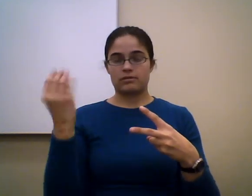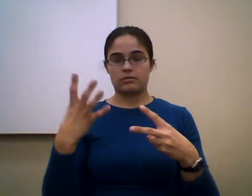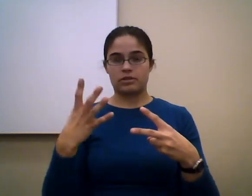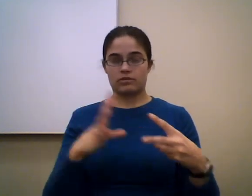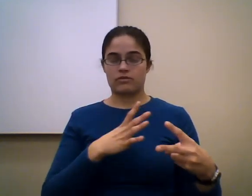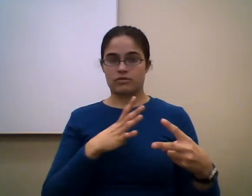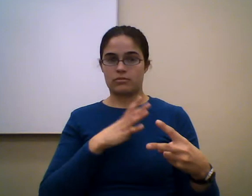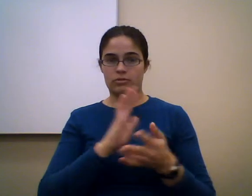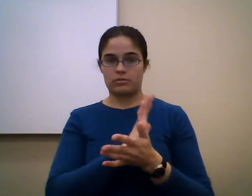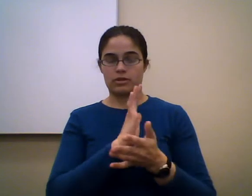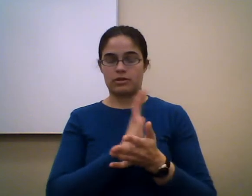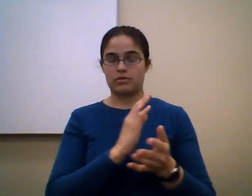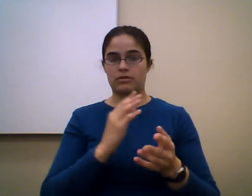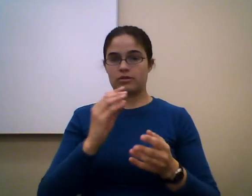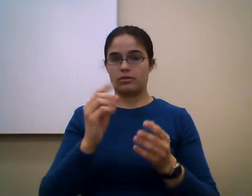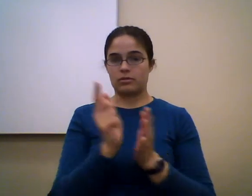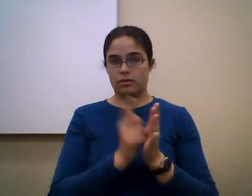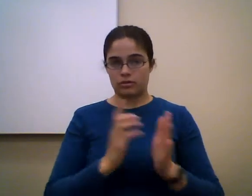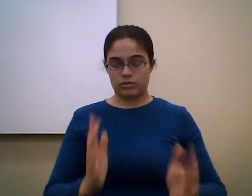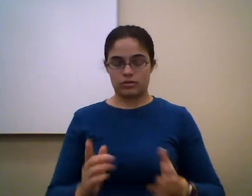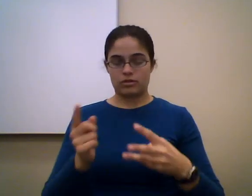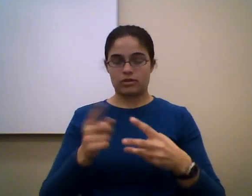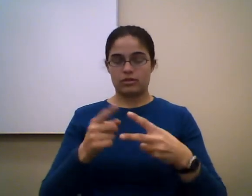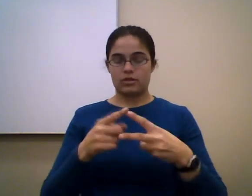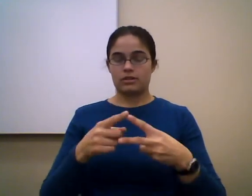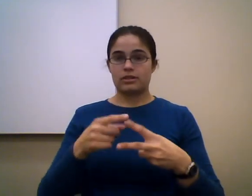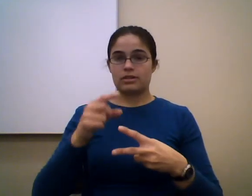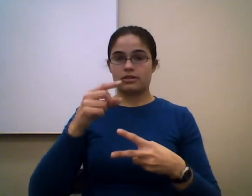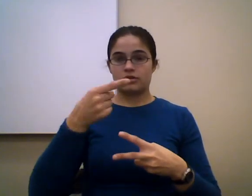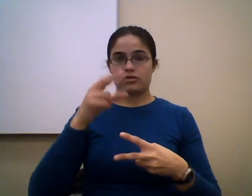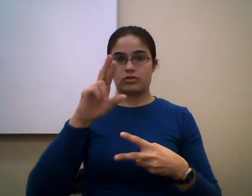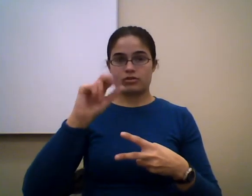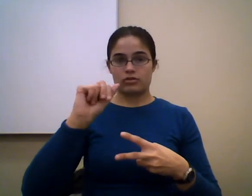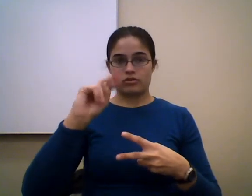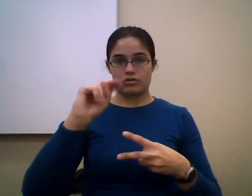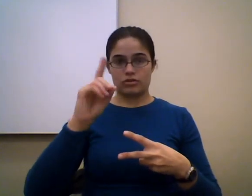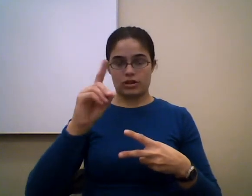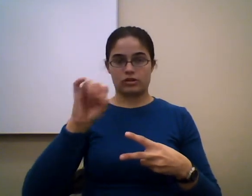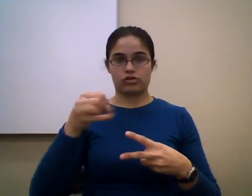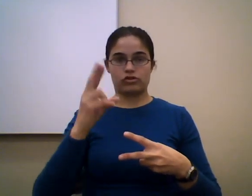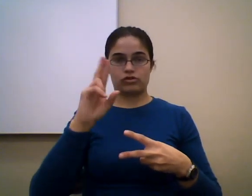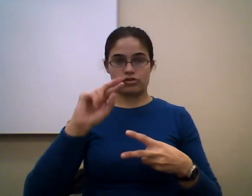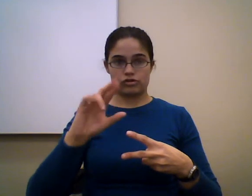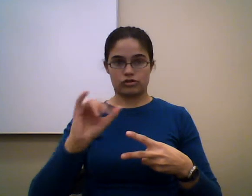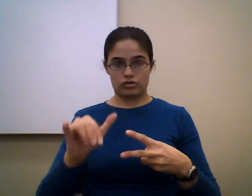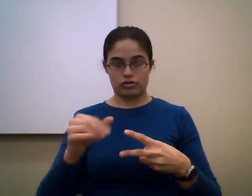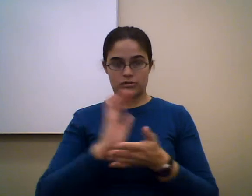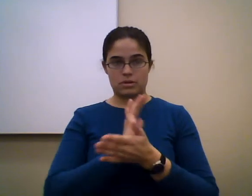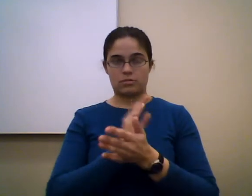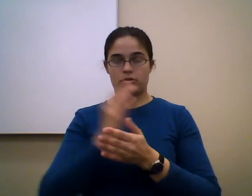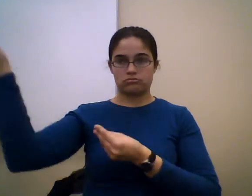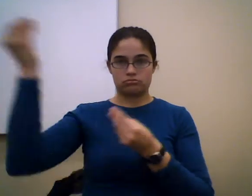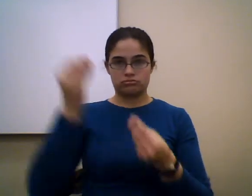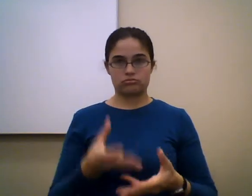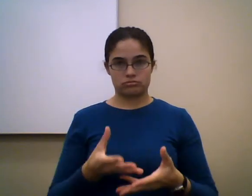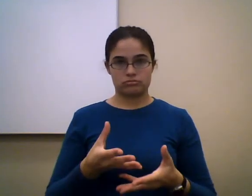handed down from the grand jury. At the time the defendant, if he pleads guilty to the offense, a trial date is